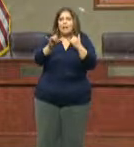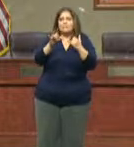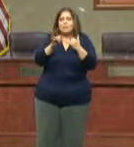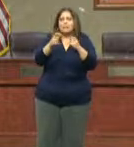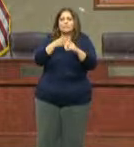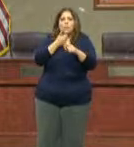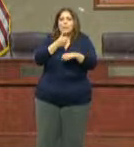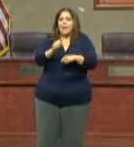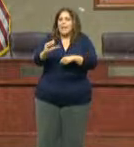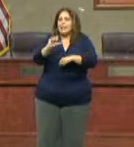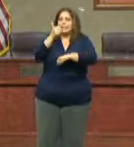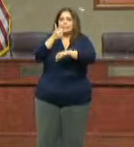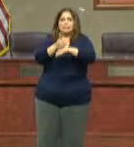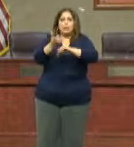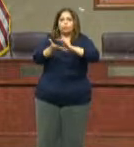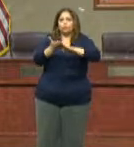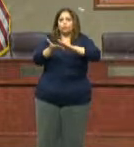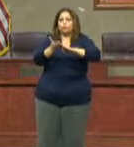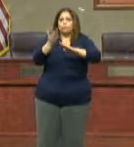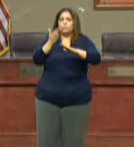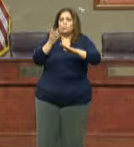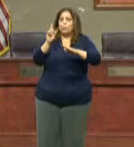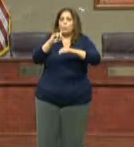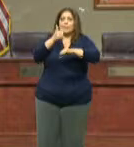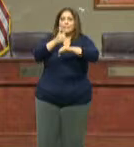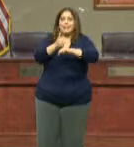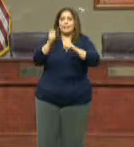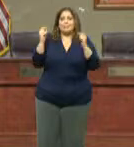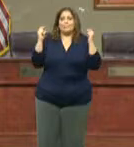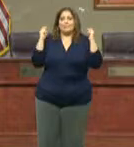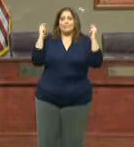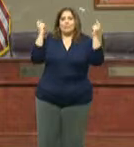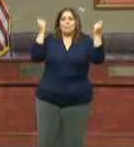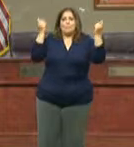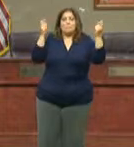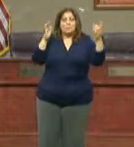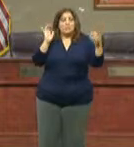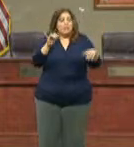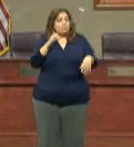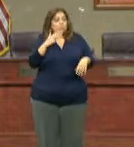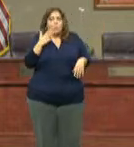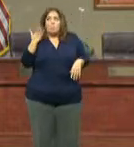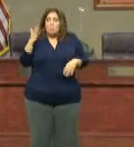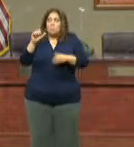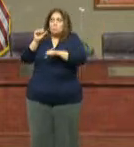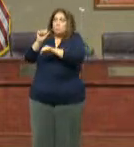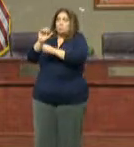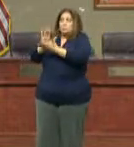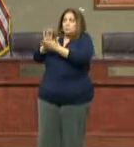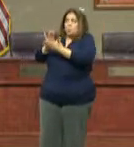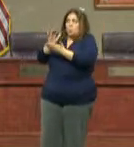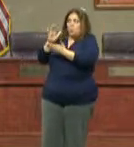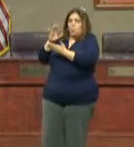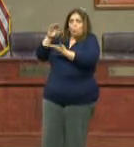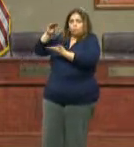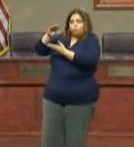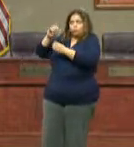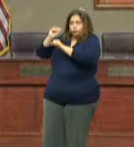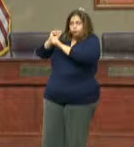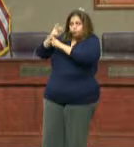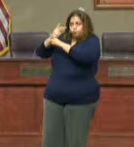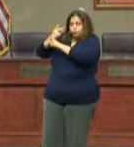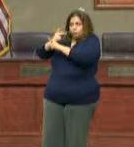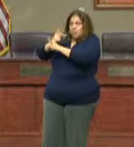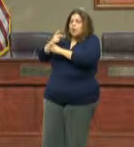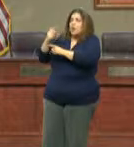that we are operating the gyms. Now, thanks to this work from the school, we also identified that we may have to do some